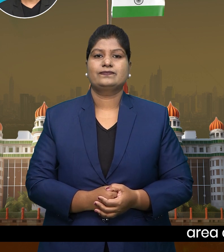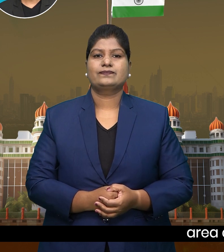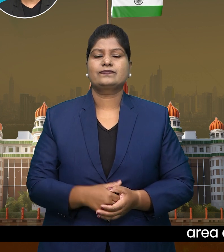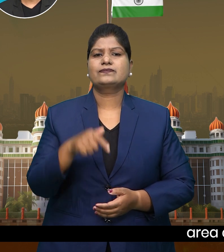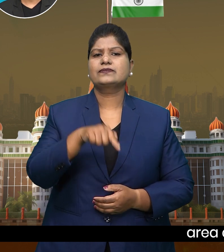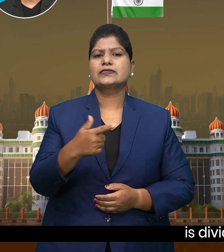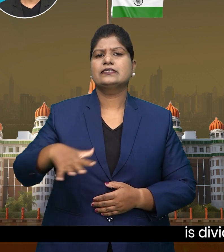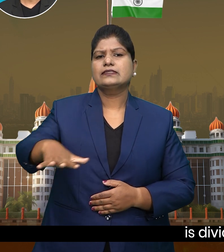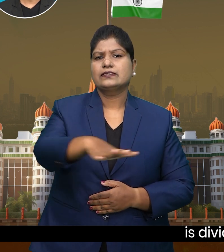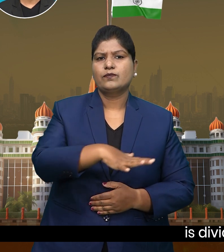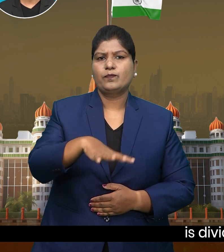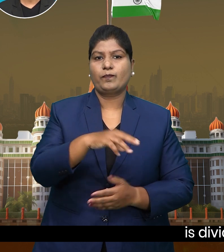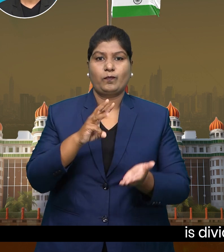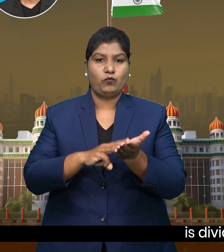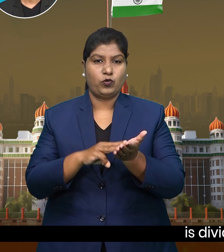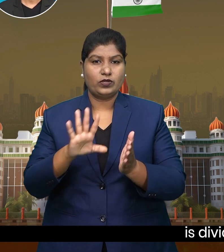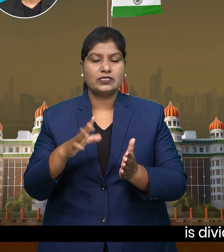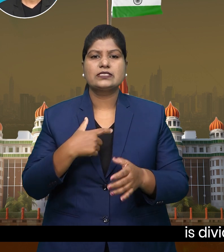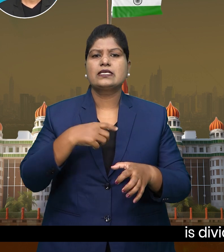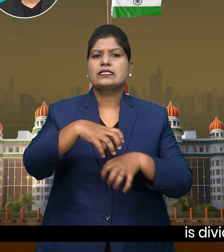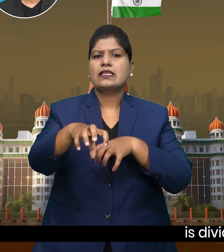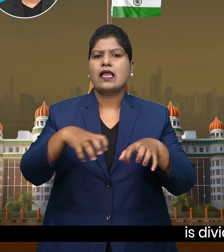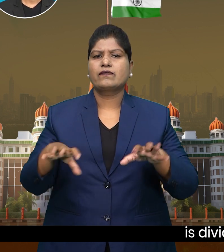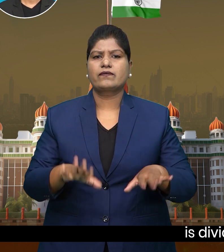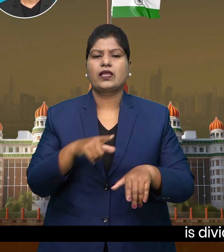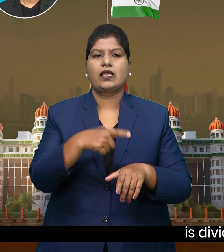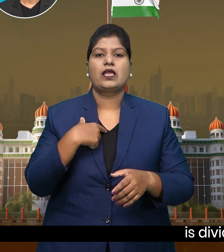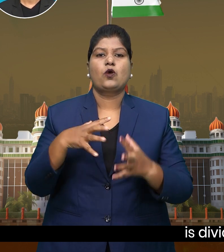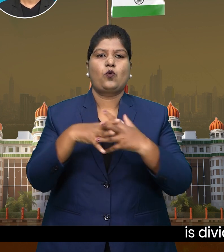area of municipality is divided into wards.